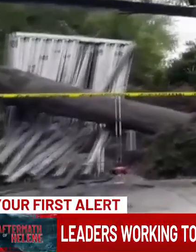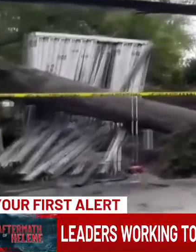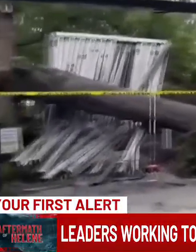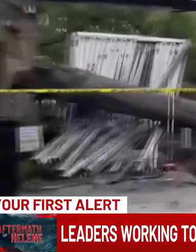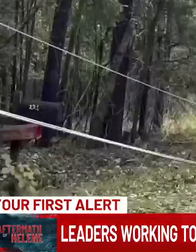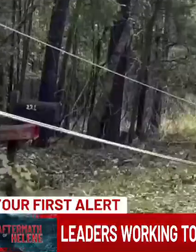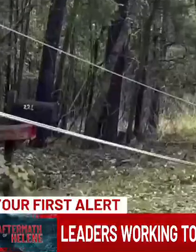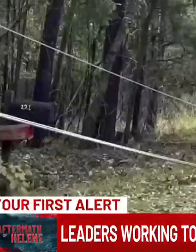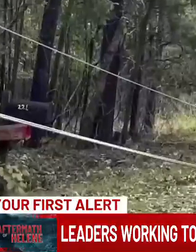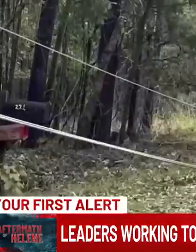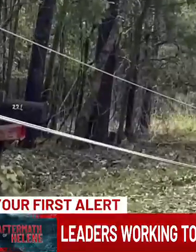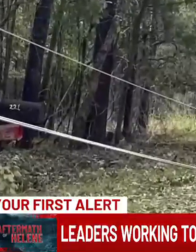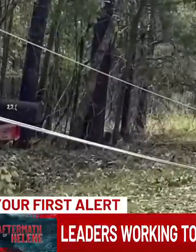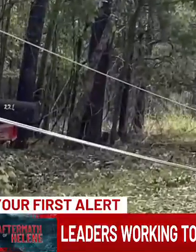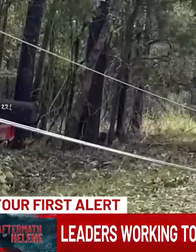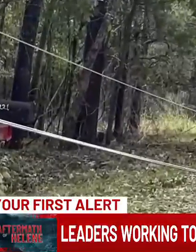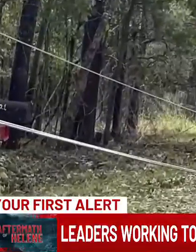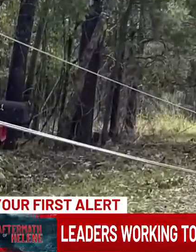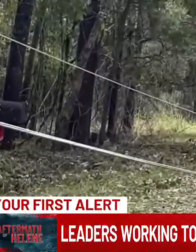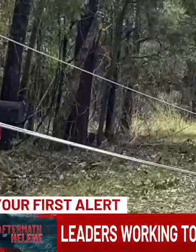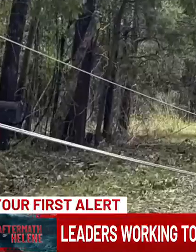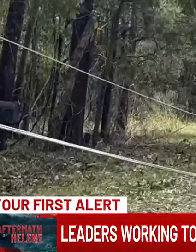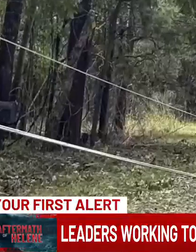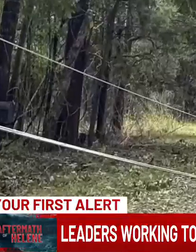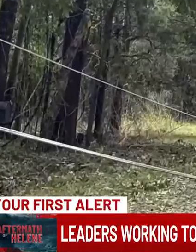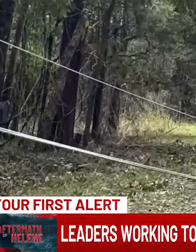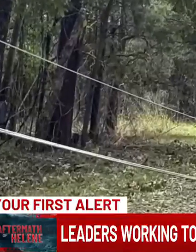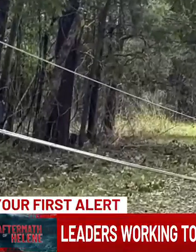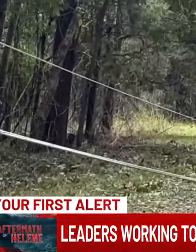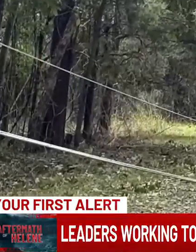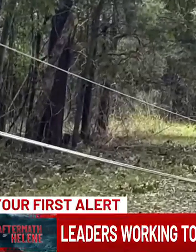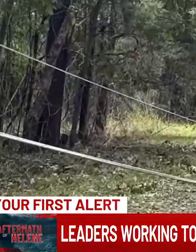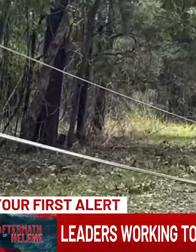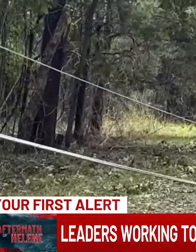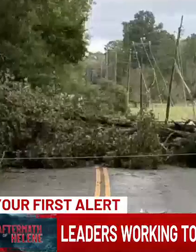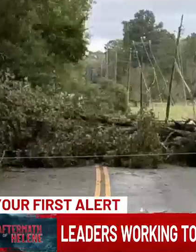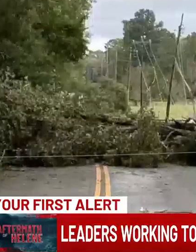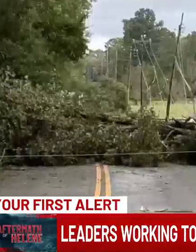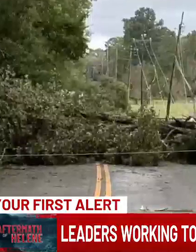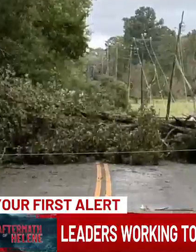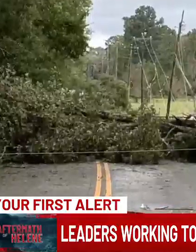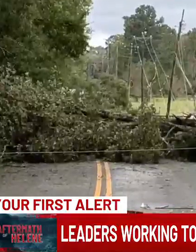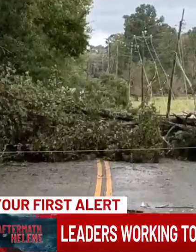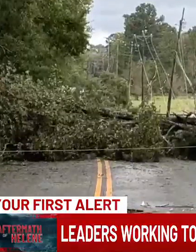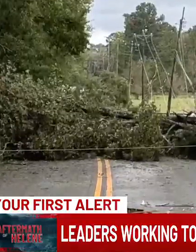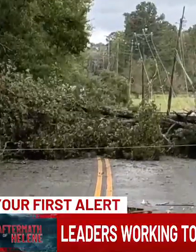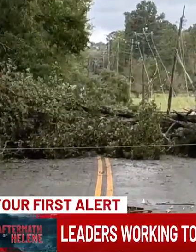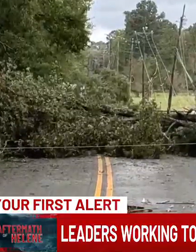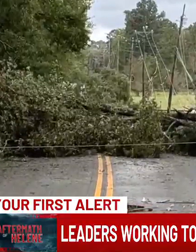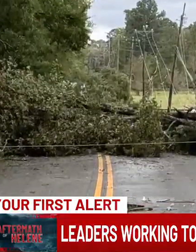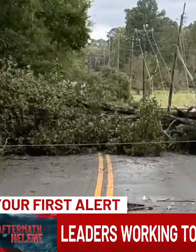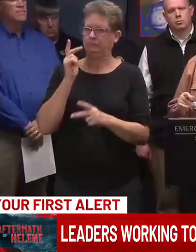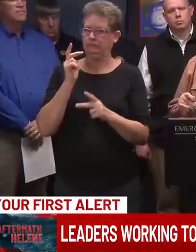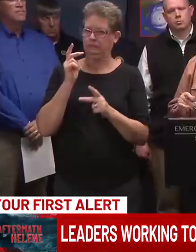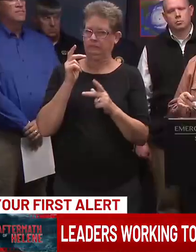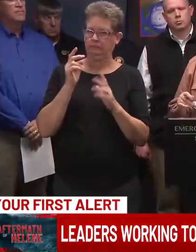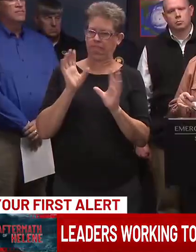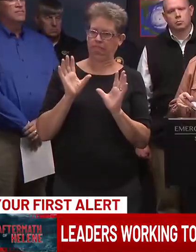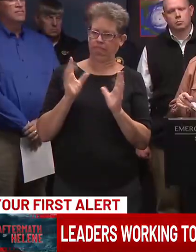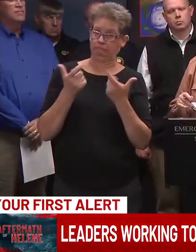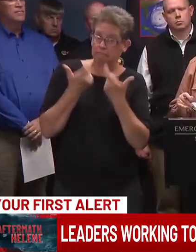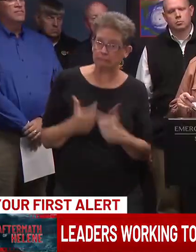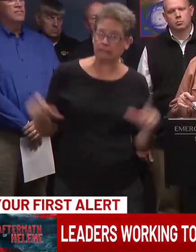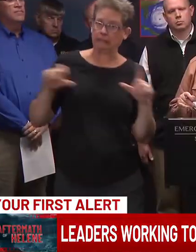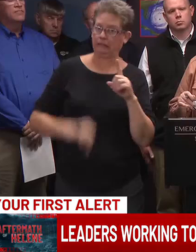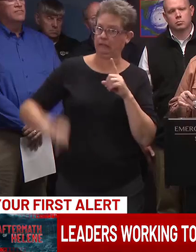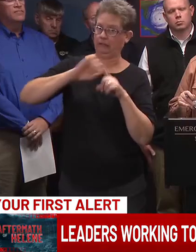County along the Broad River that could be impacted if that worst case scenario were to happen. I think the important